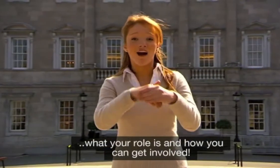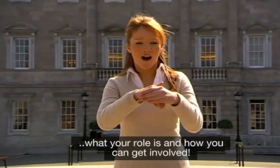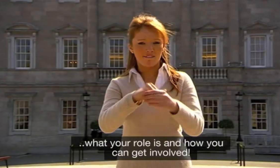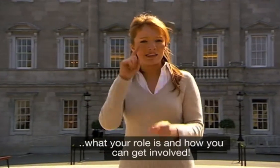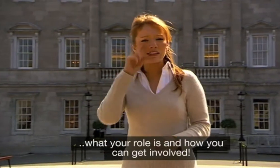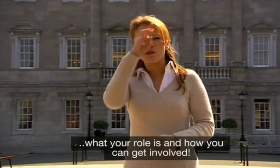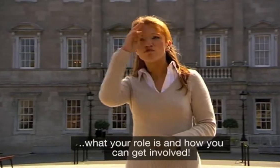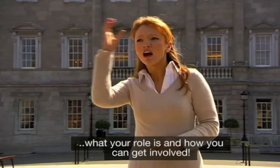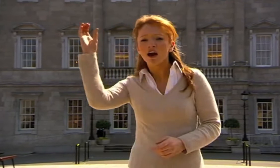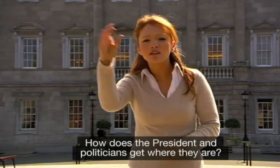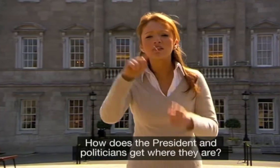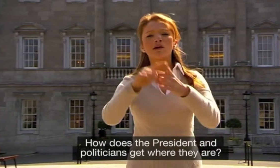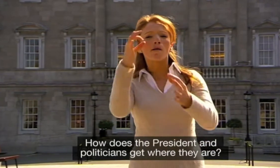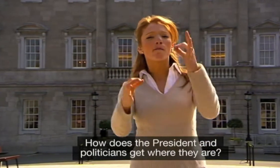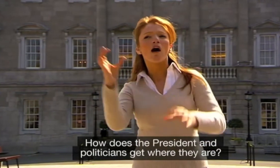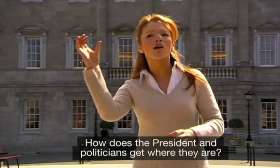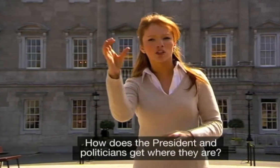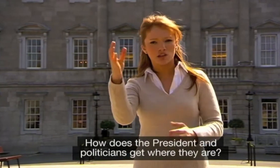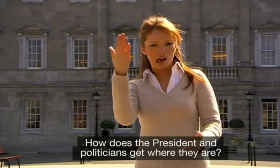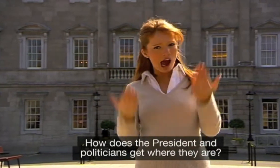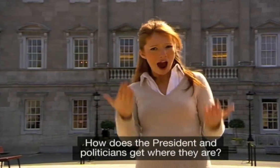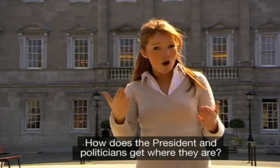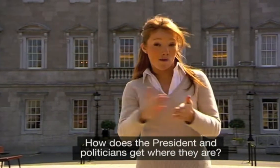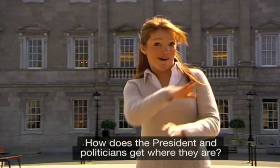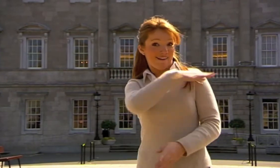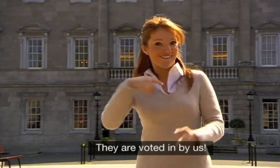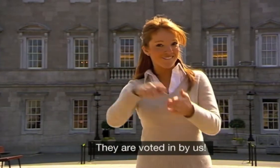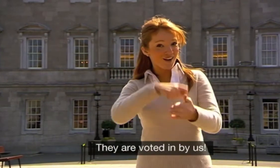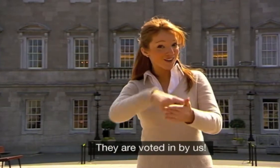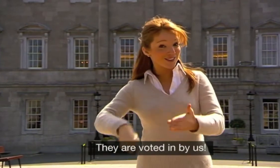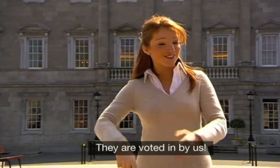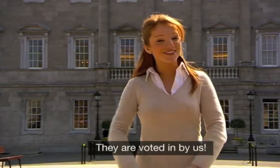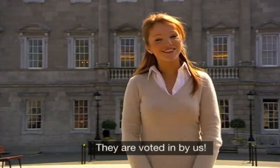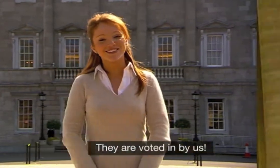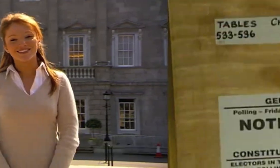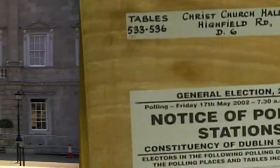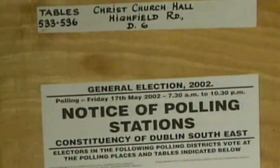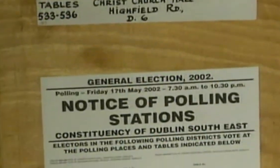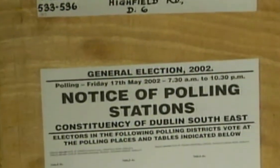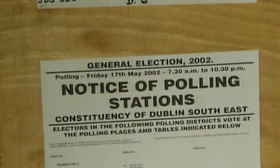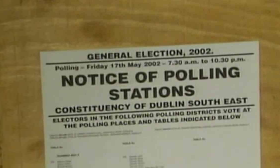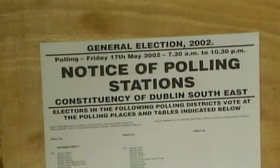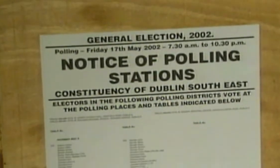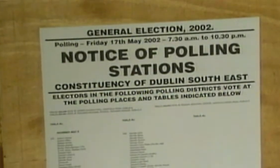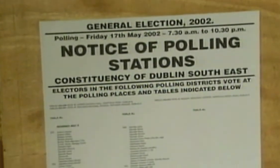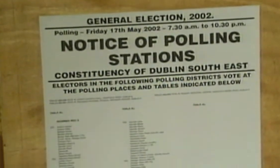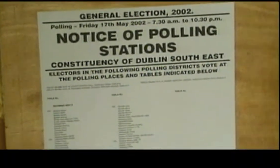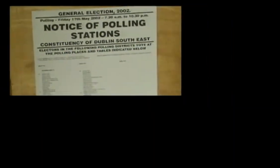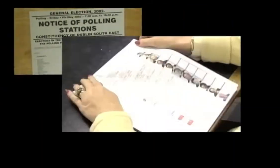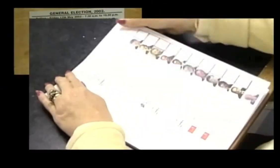you can get involved. How does the president and politician get where they are? They are voted in by us. 66 TDs will in the evening,